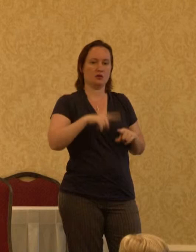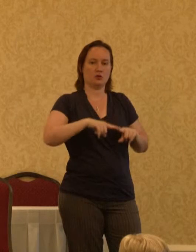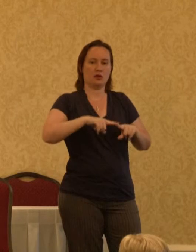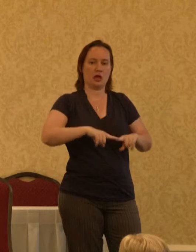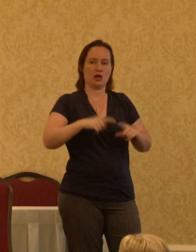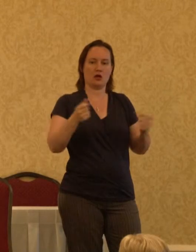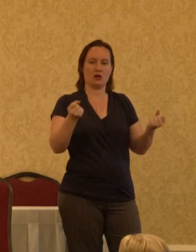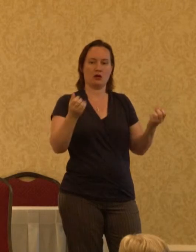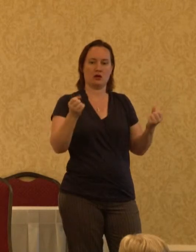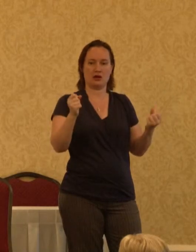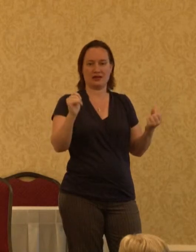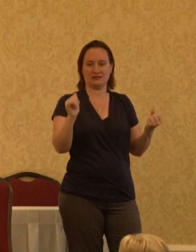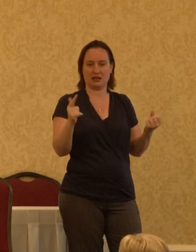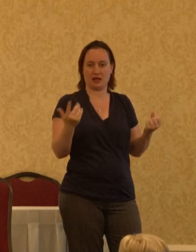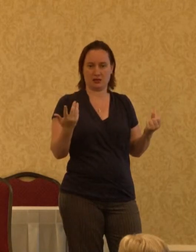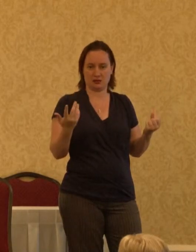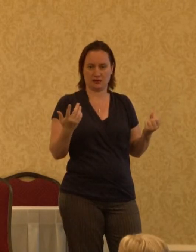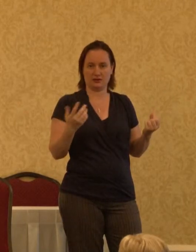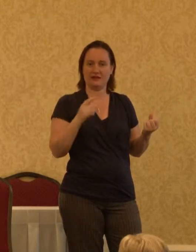on ASL.